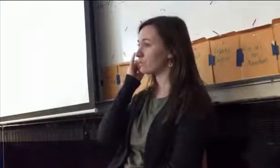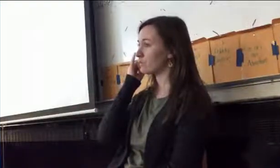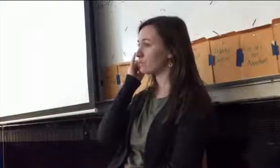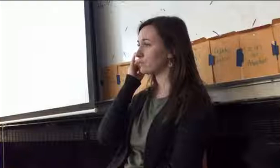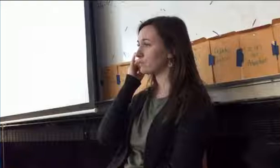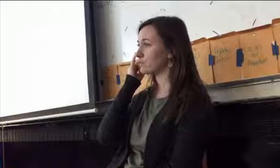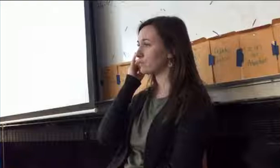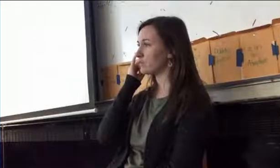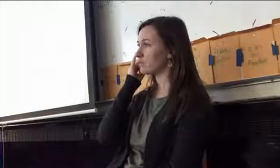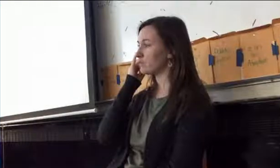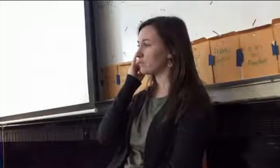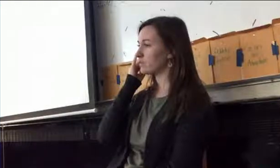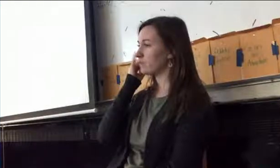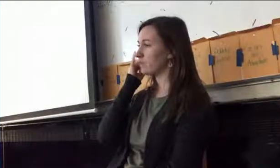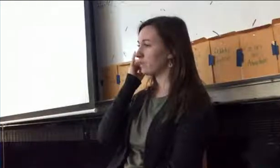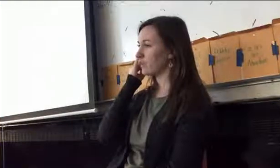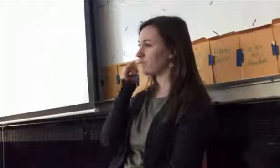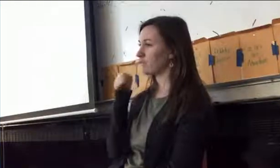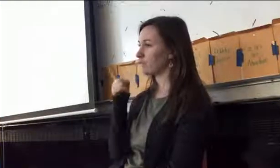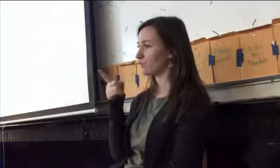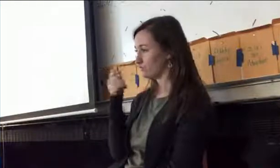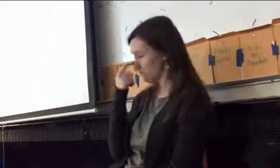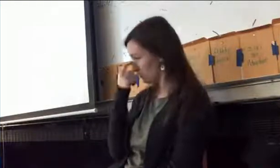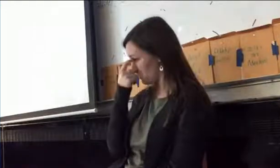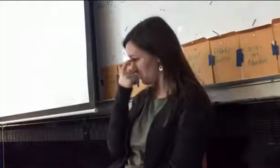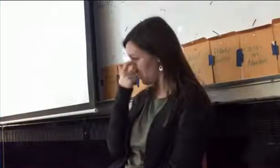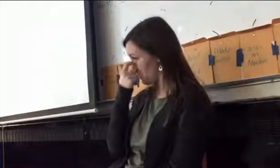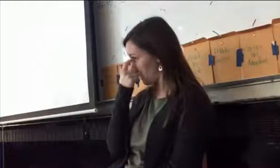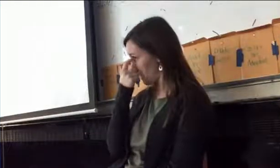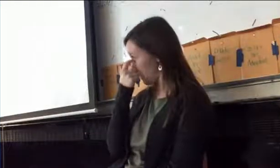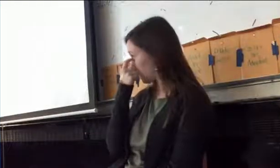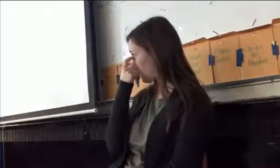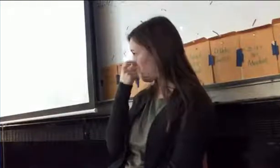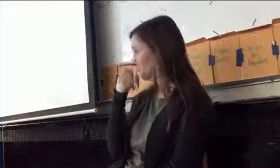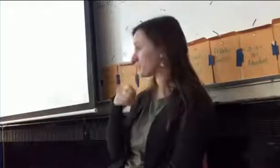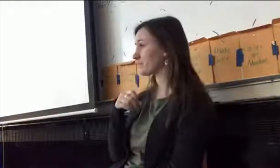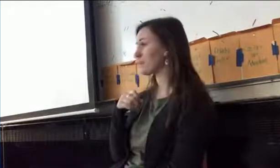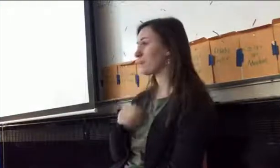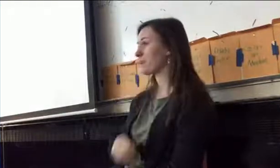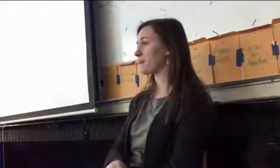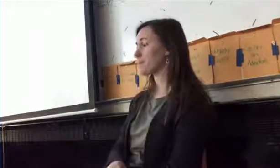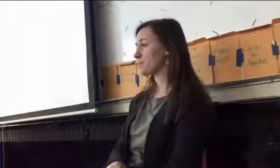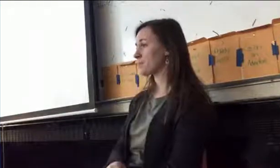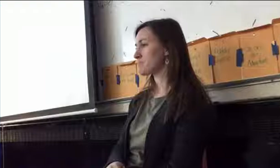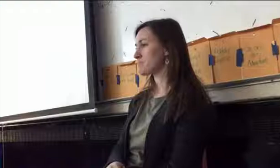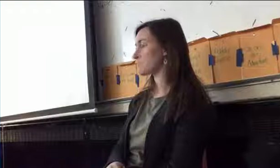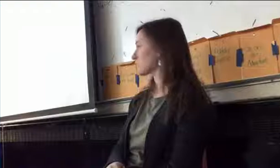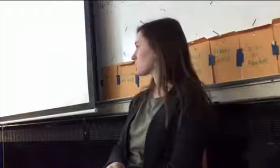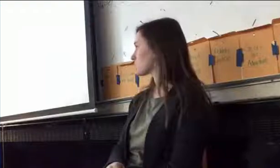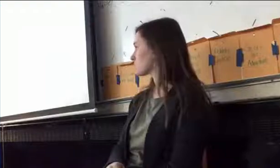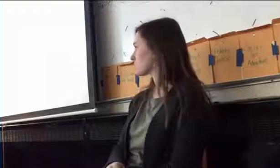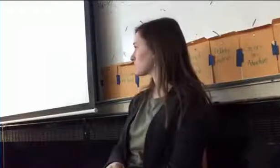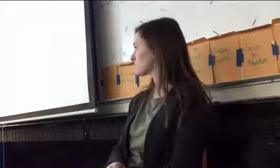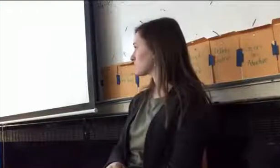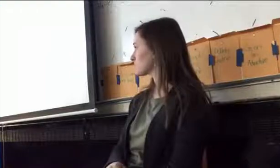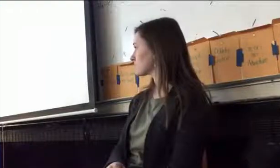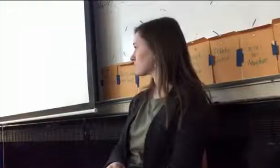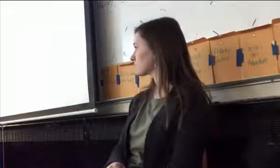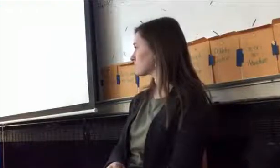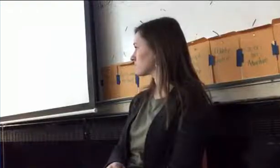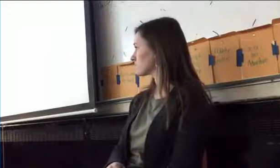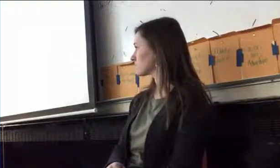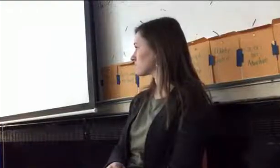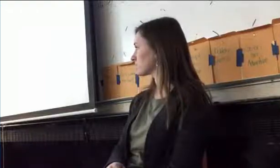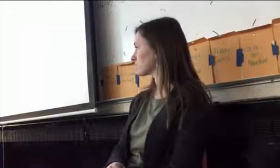And everyone's going to be cursed, right? And everyone's going to die. That's what people felt like in Chicago after hearing this story. Oh, you're an Italian immigrant?